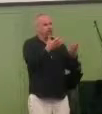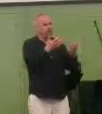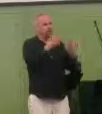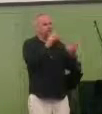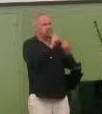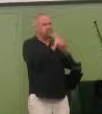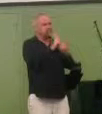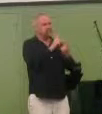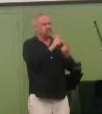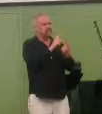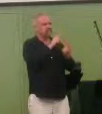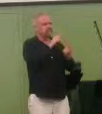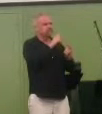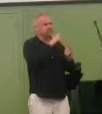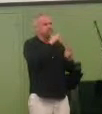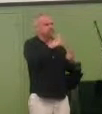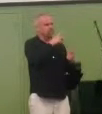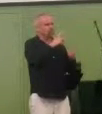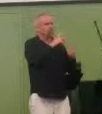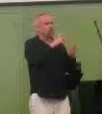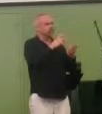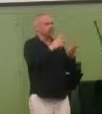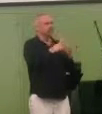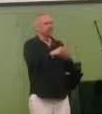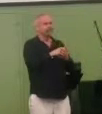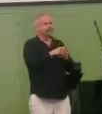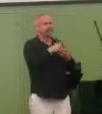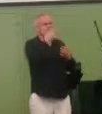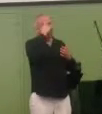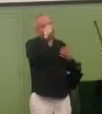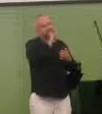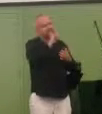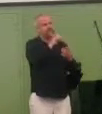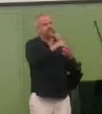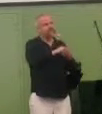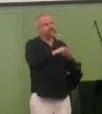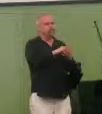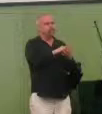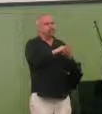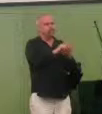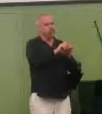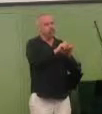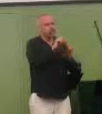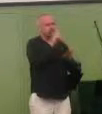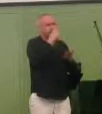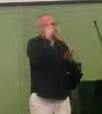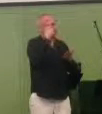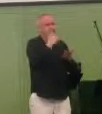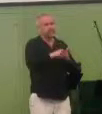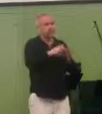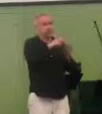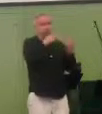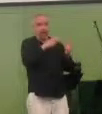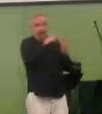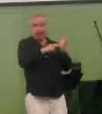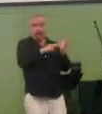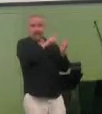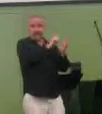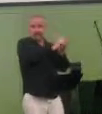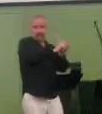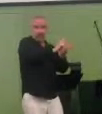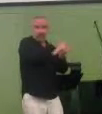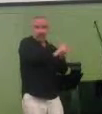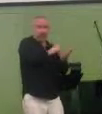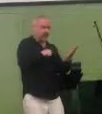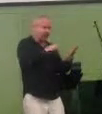When I read his journals, I feel as though I am watching someone in an odd bubble, one that is mostly free